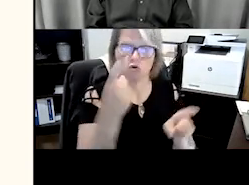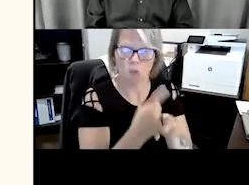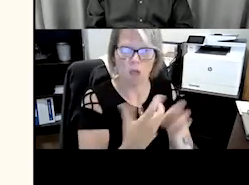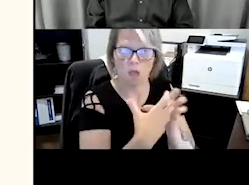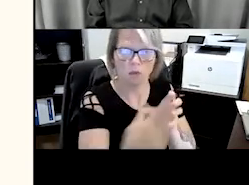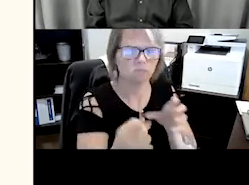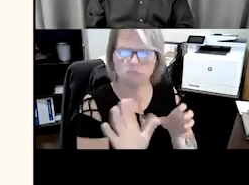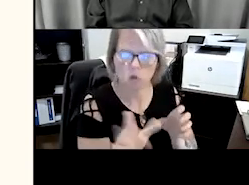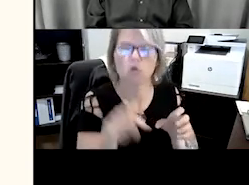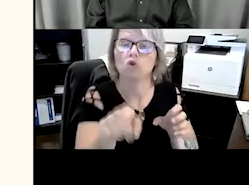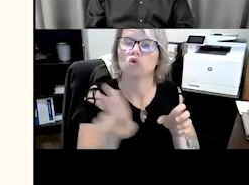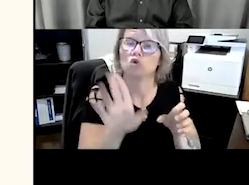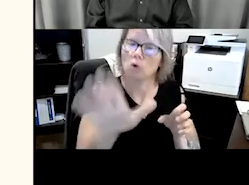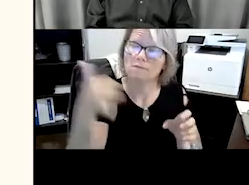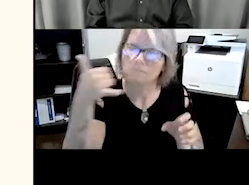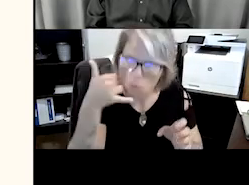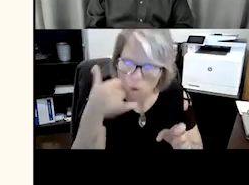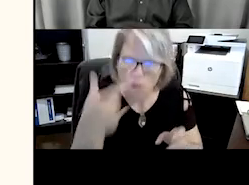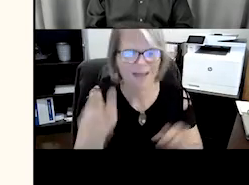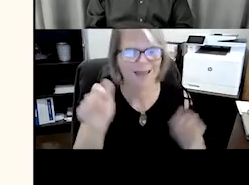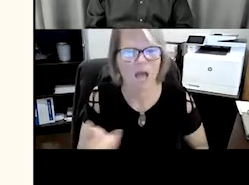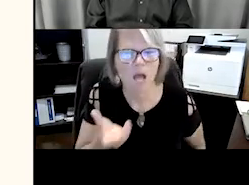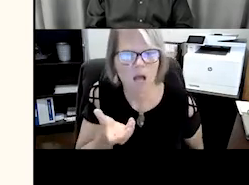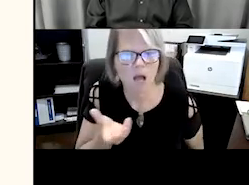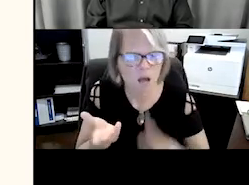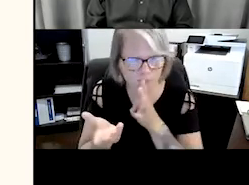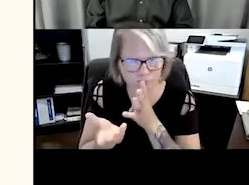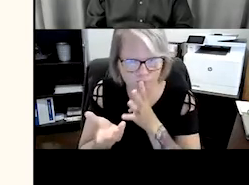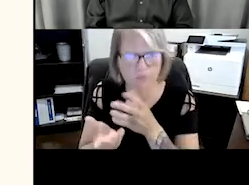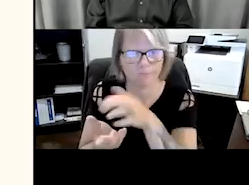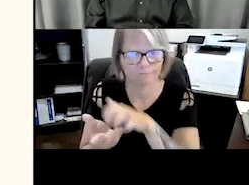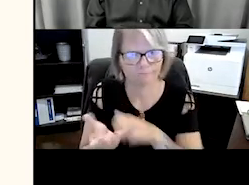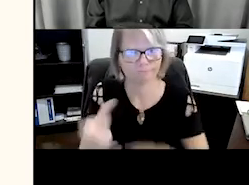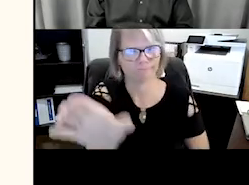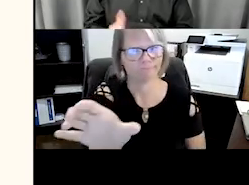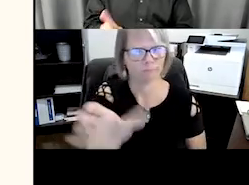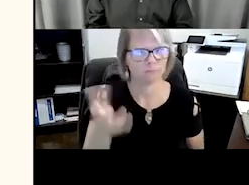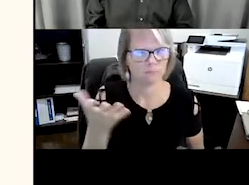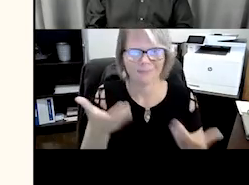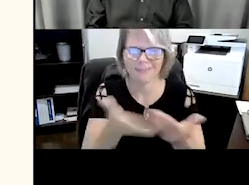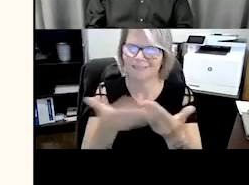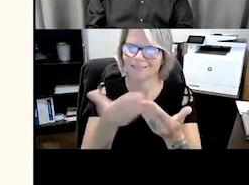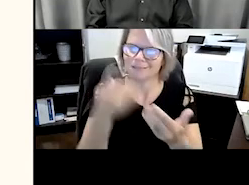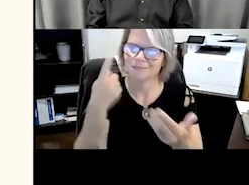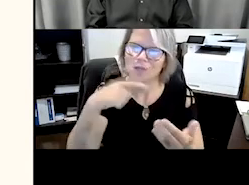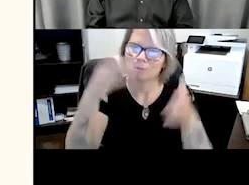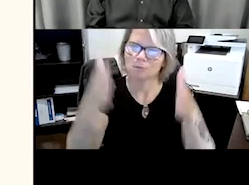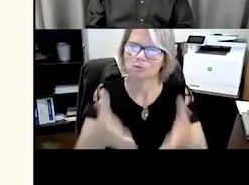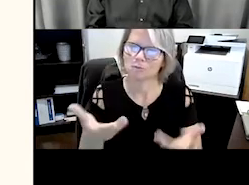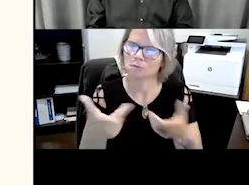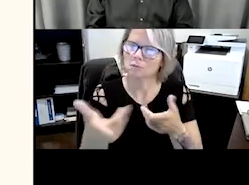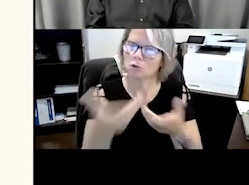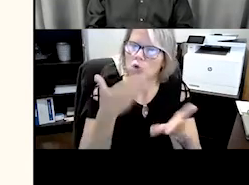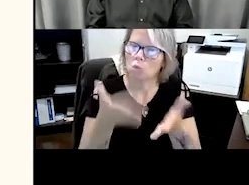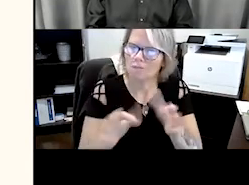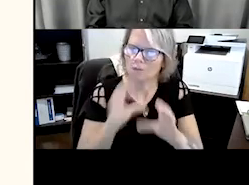texting, again, like Christy mentioned, I may hold my phone up to you. Again, please don't take it away. Now, also there are apps, by the way,